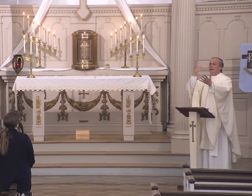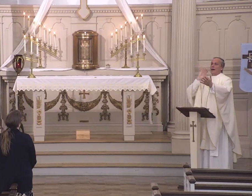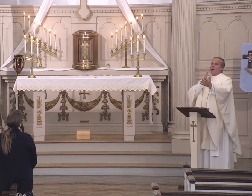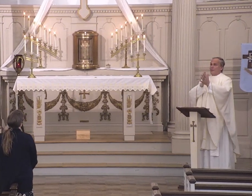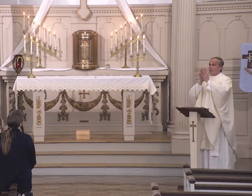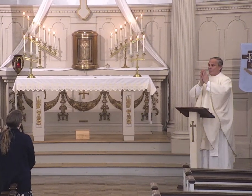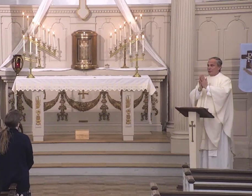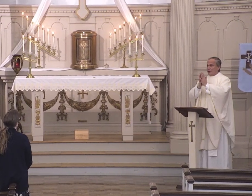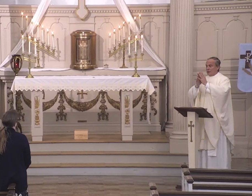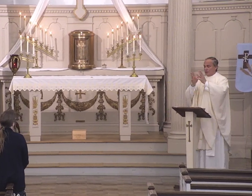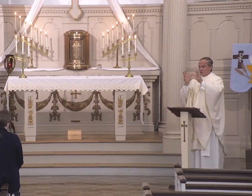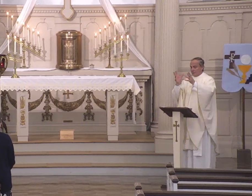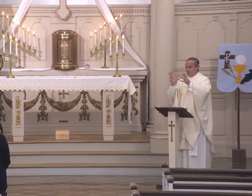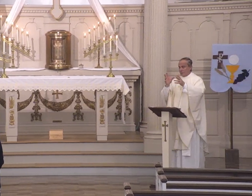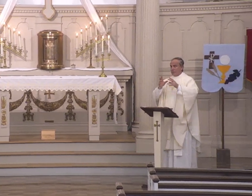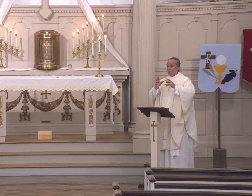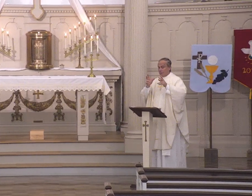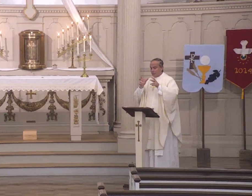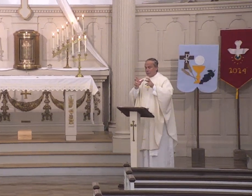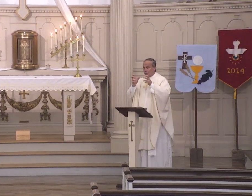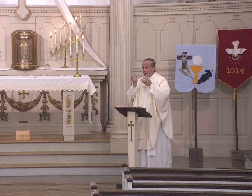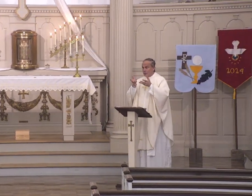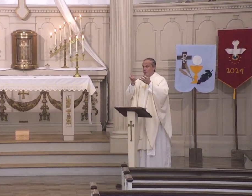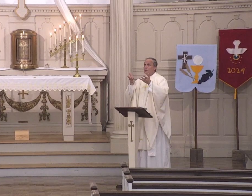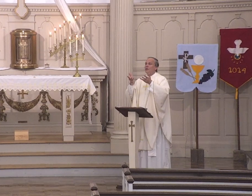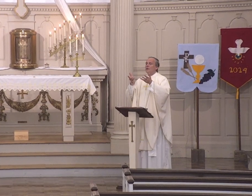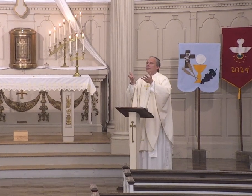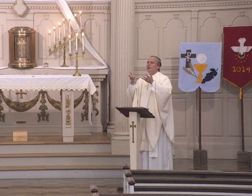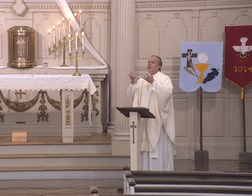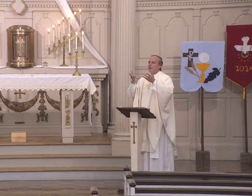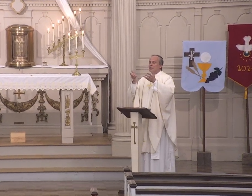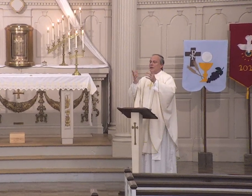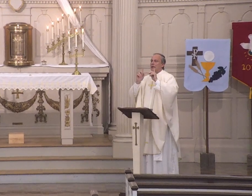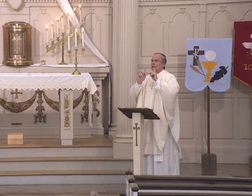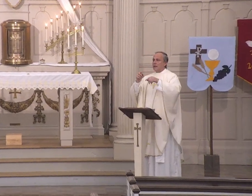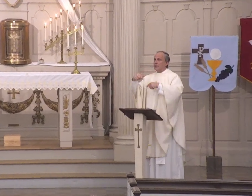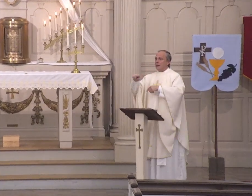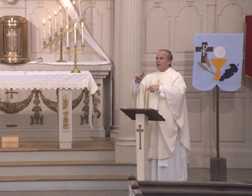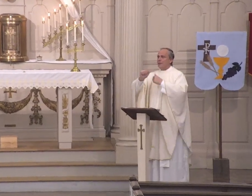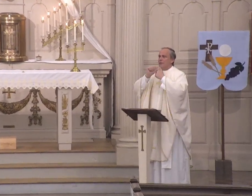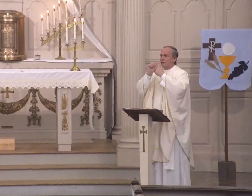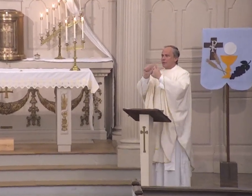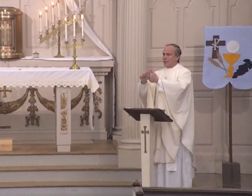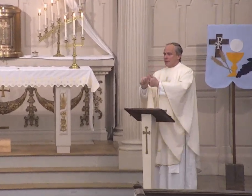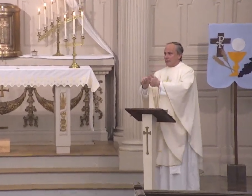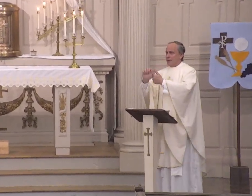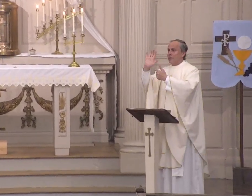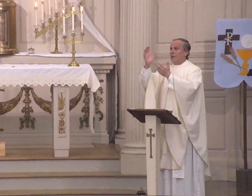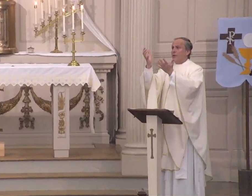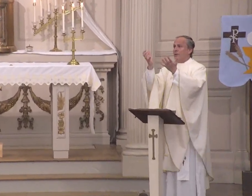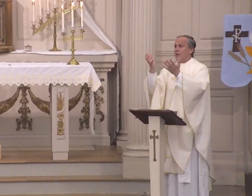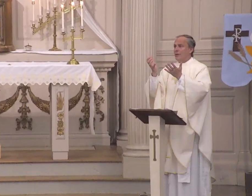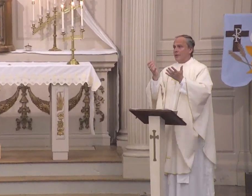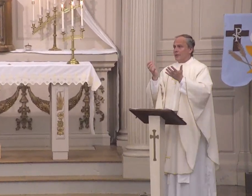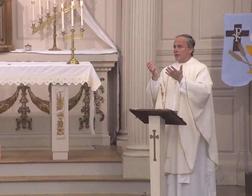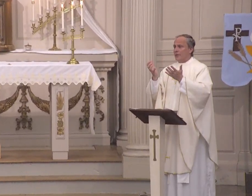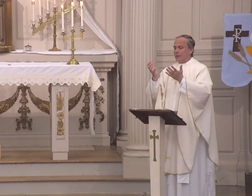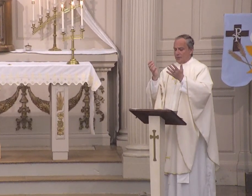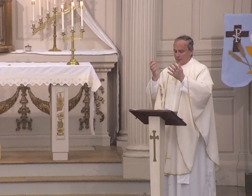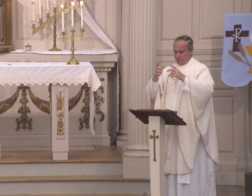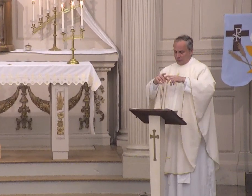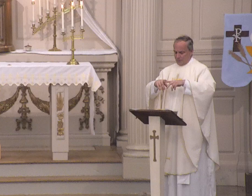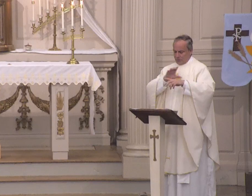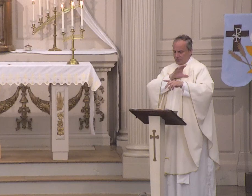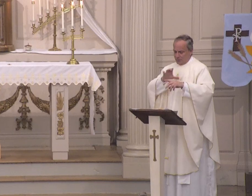Father, we thank you for hearing all of the prayers that we offer you. We ask that you answer them according